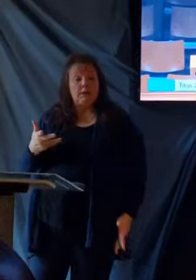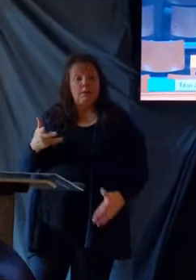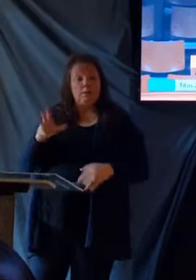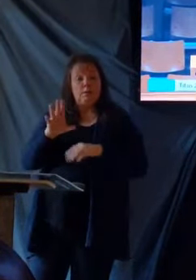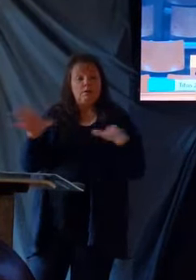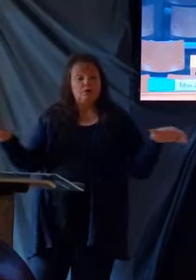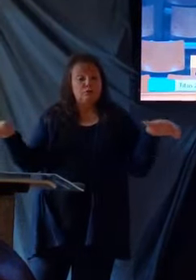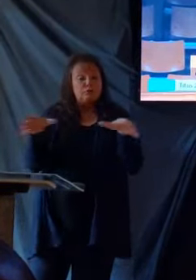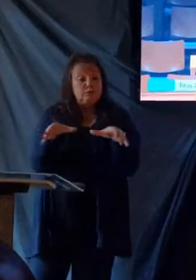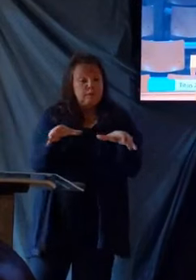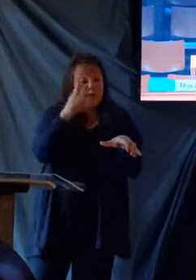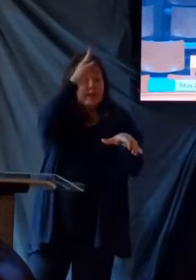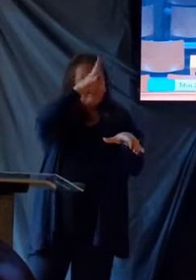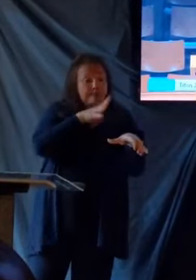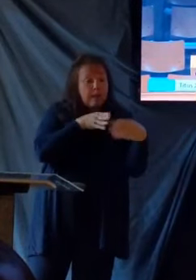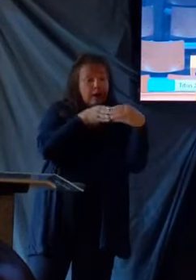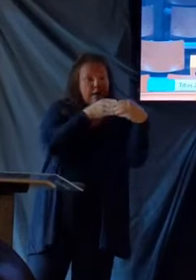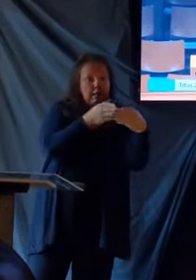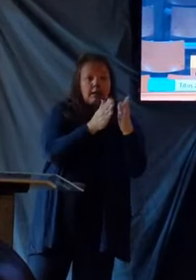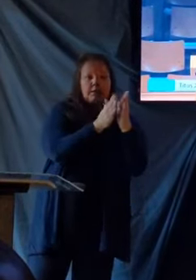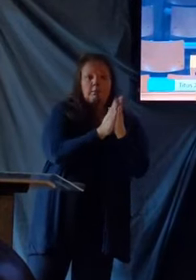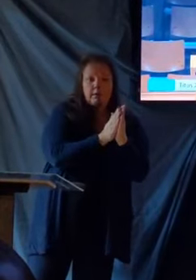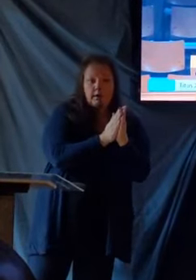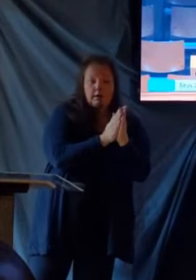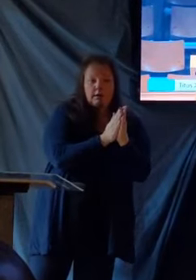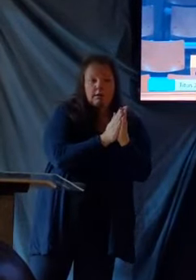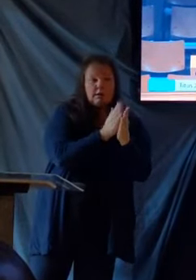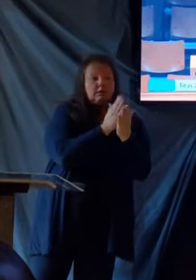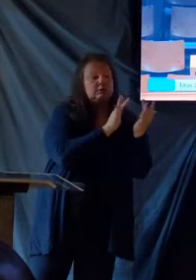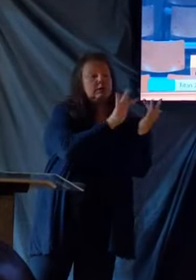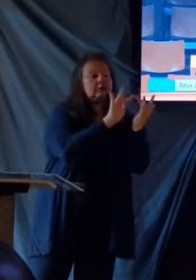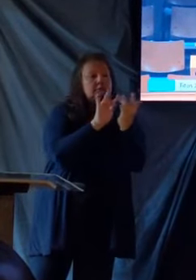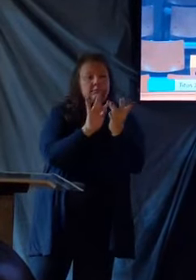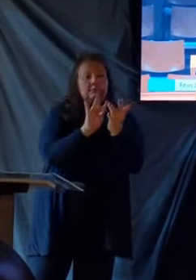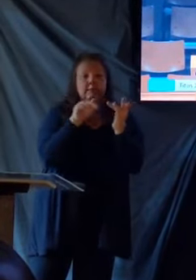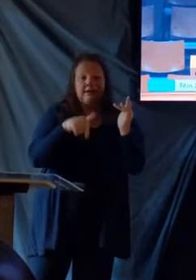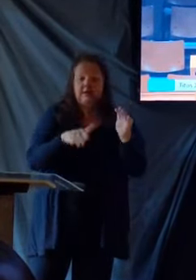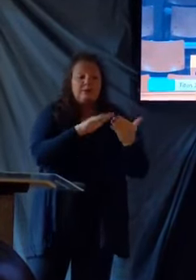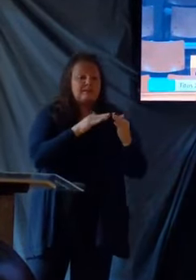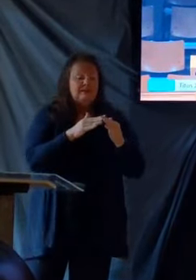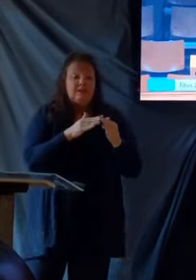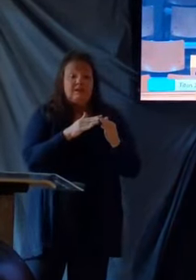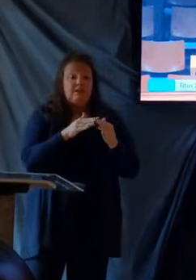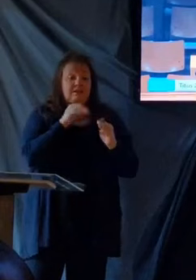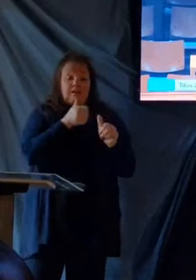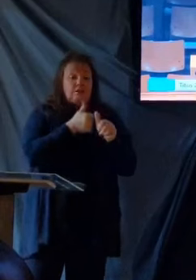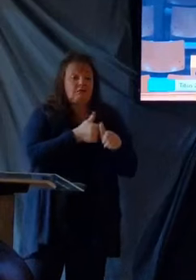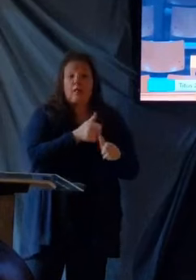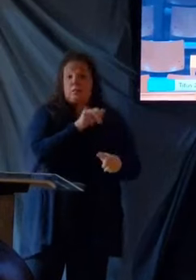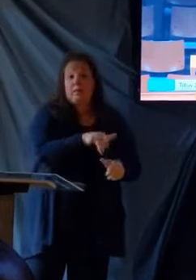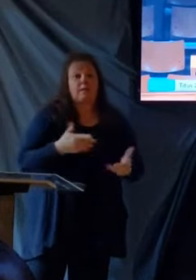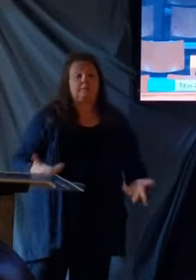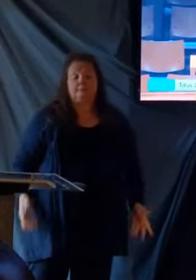meets, the men are to lead in prayer. We have evangelical churches, even our own city, who don't follow that.